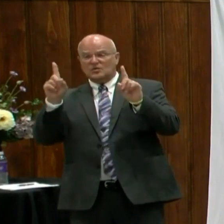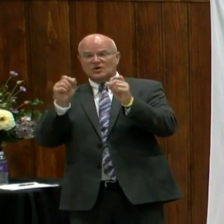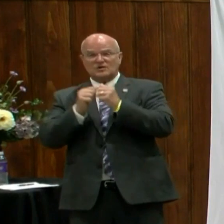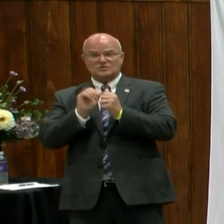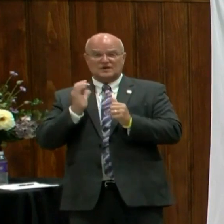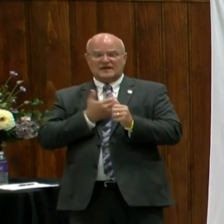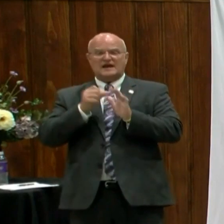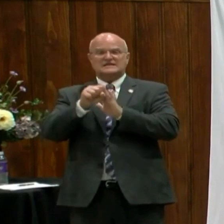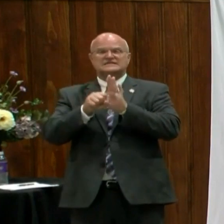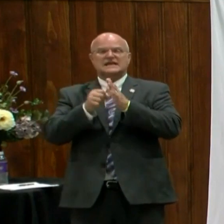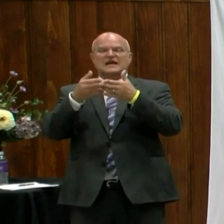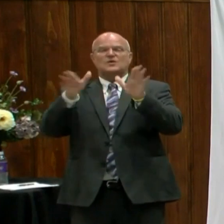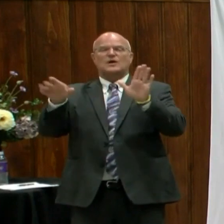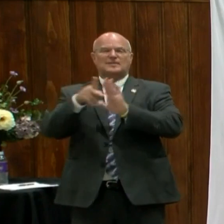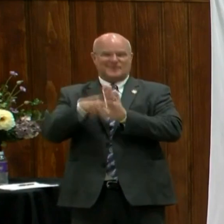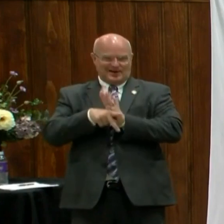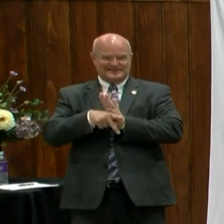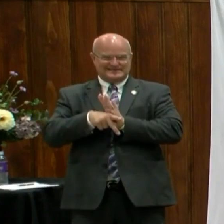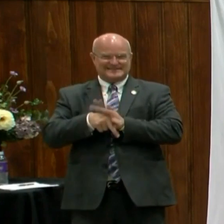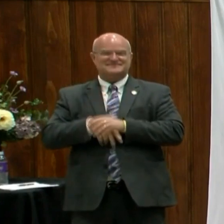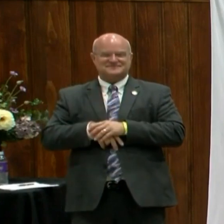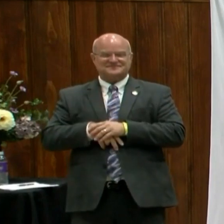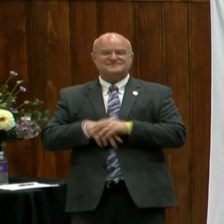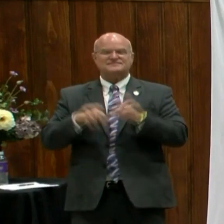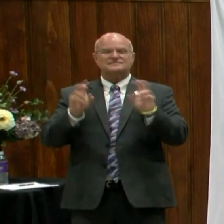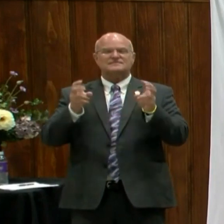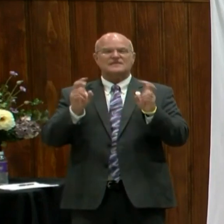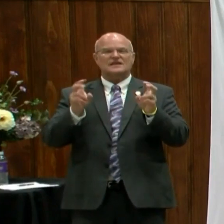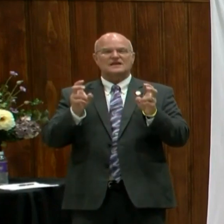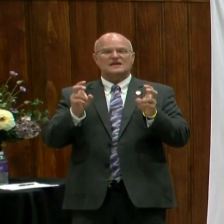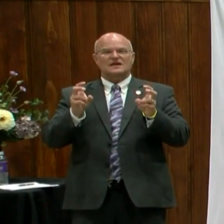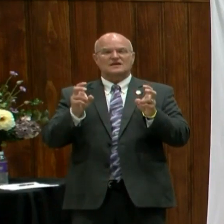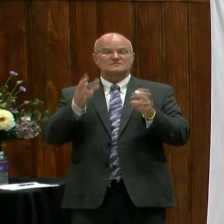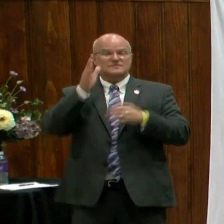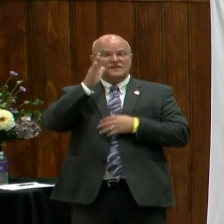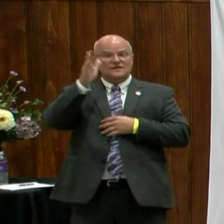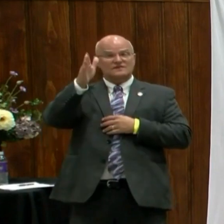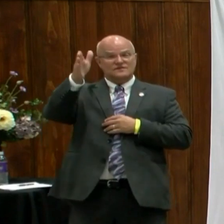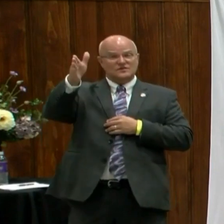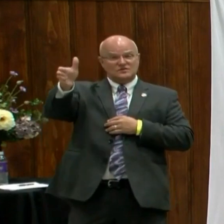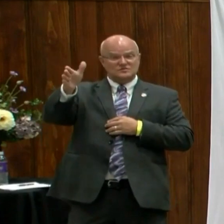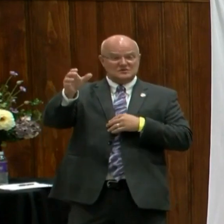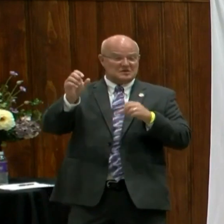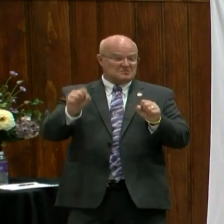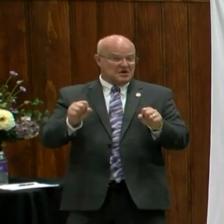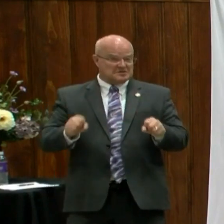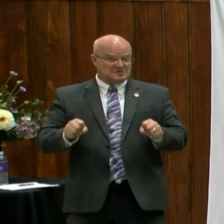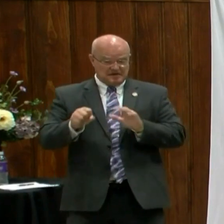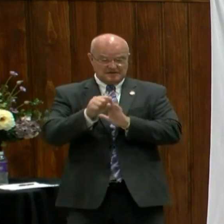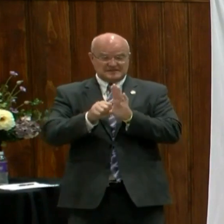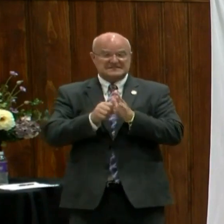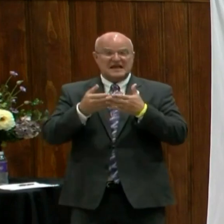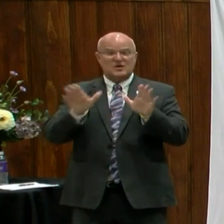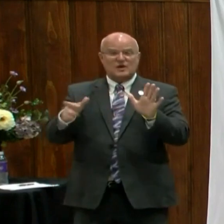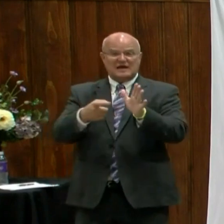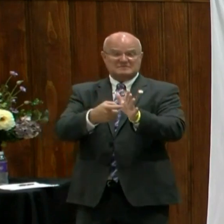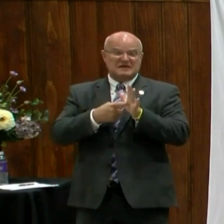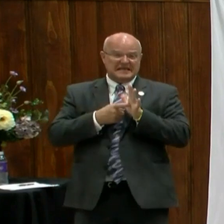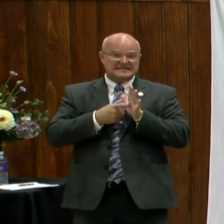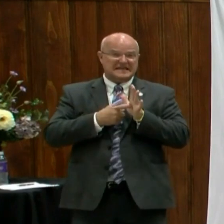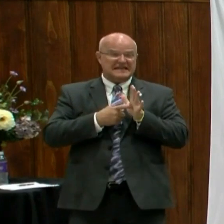with our statewide policy. In terms of the future and the possibility of a statewide